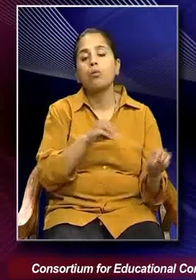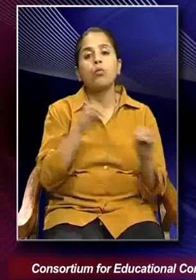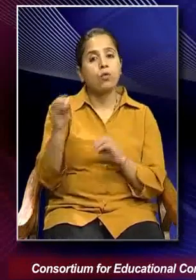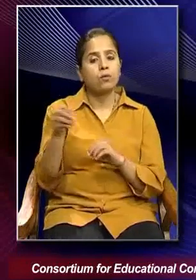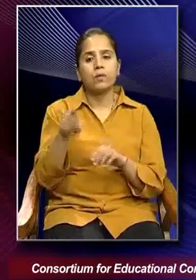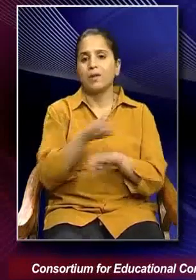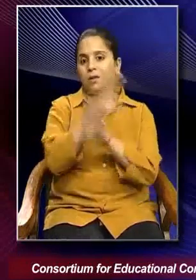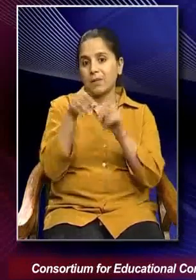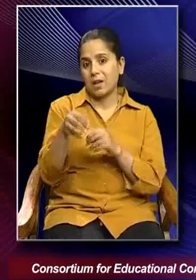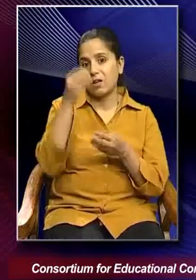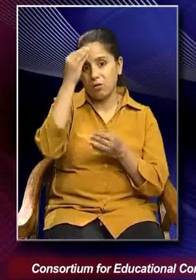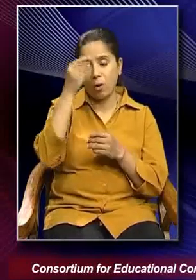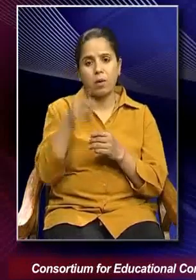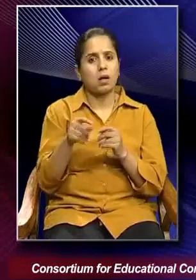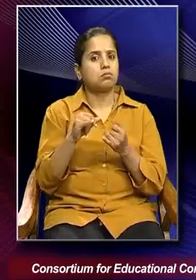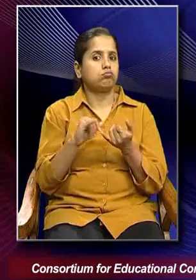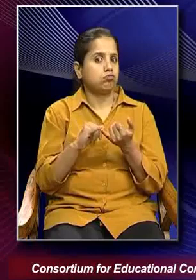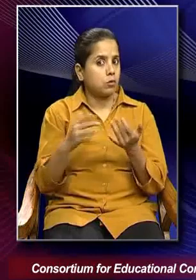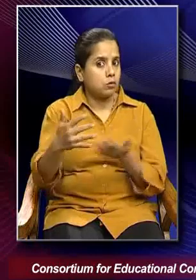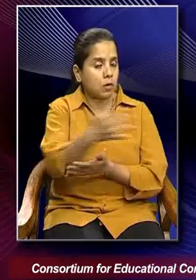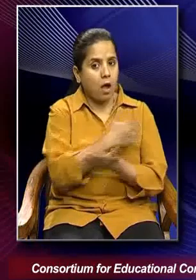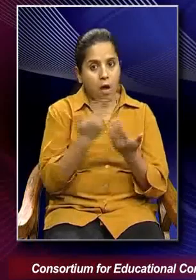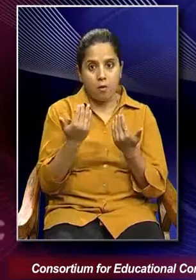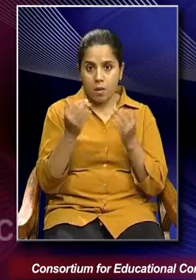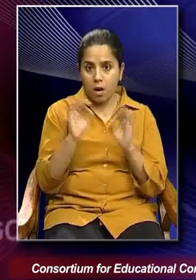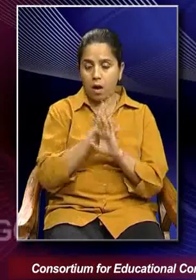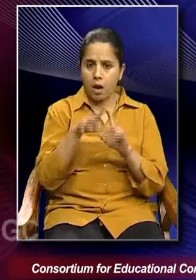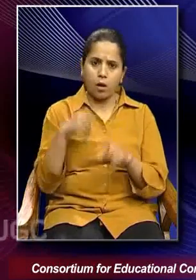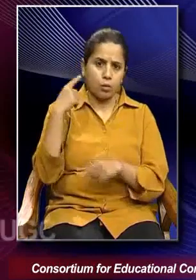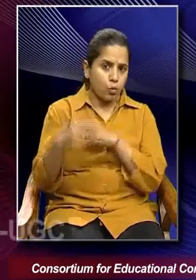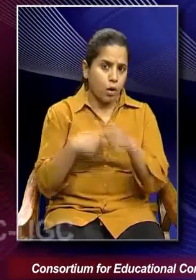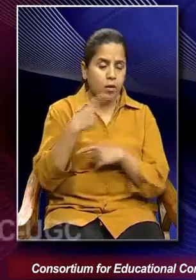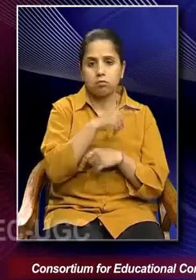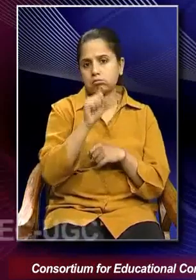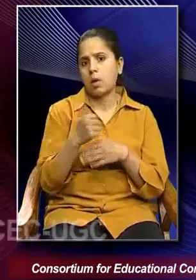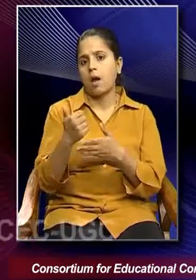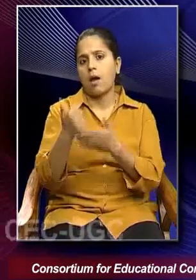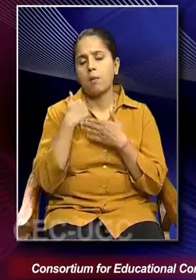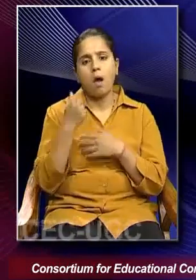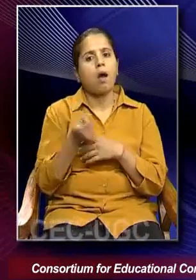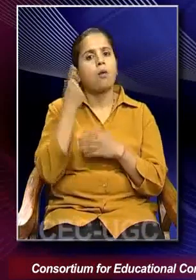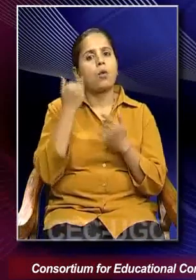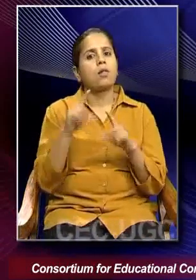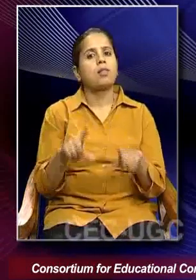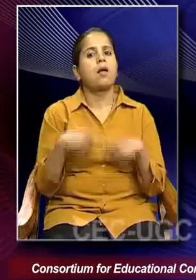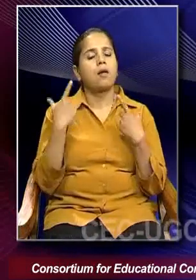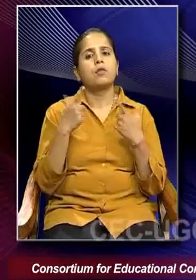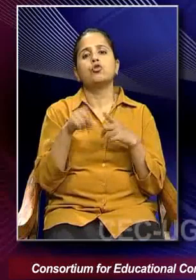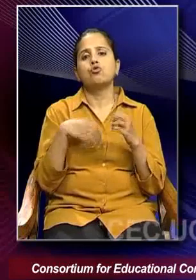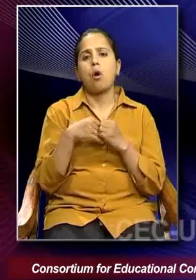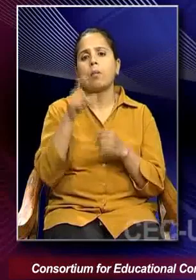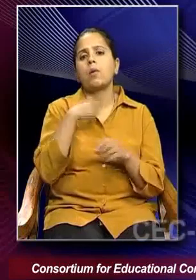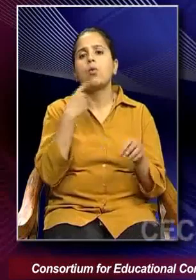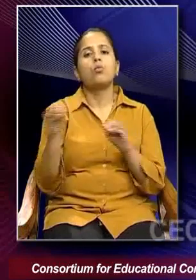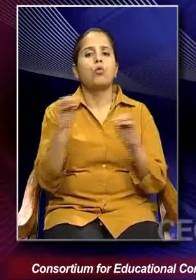these sort of information and surveys, if they are available on regular basis, can really help us to understand the lives and livelihood of